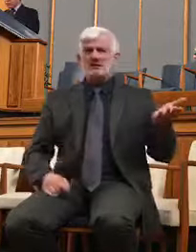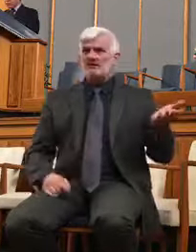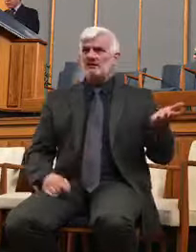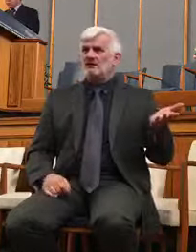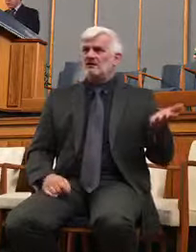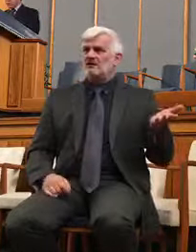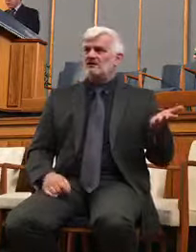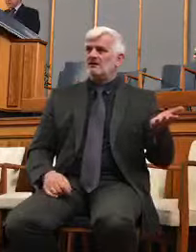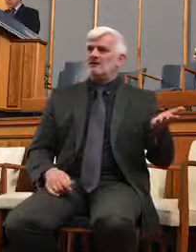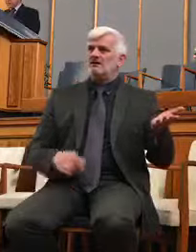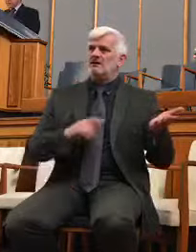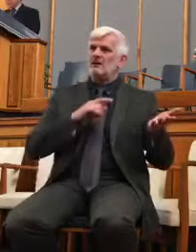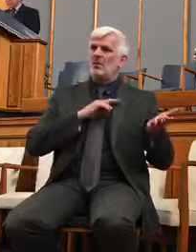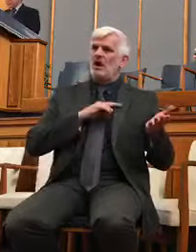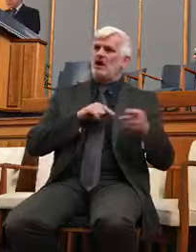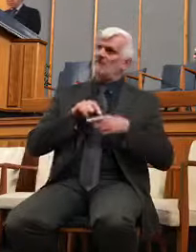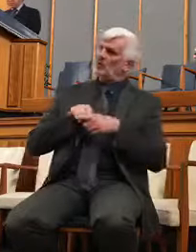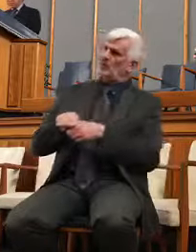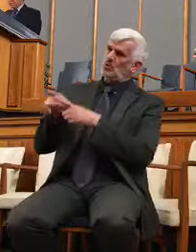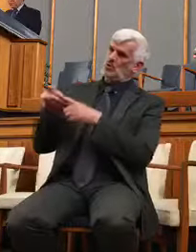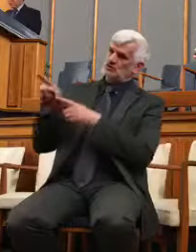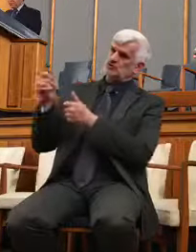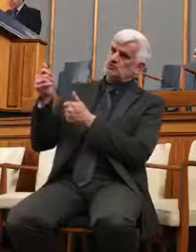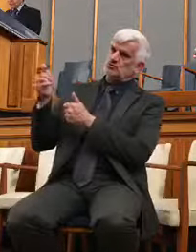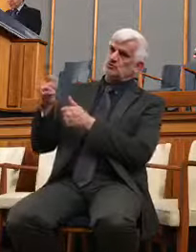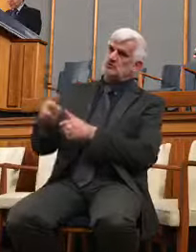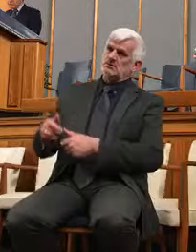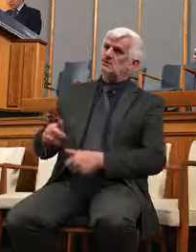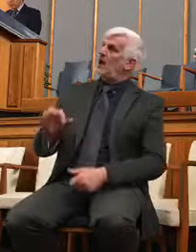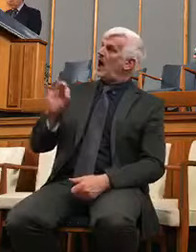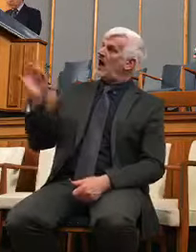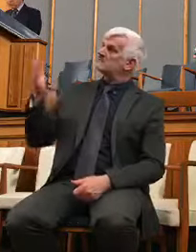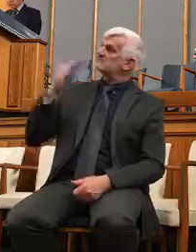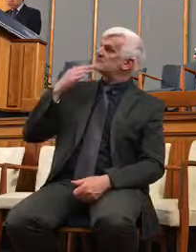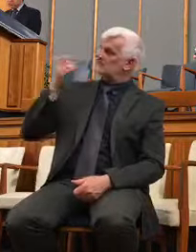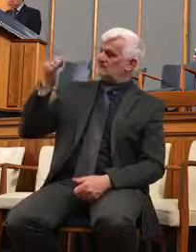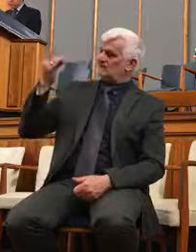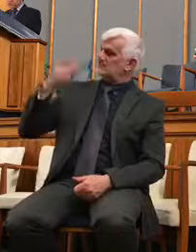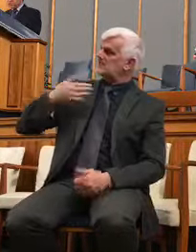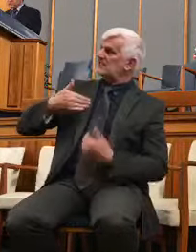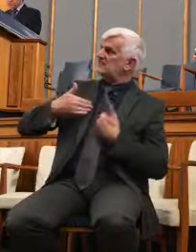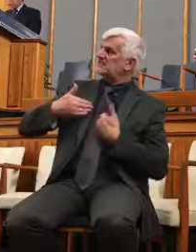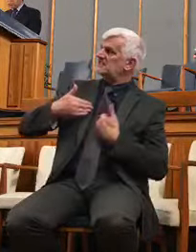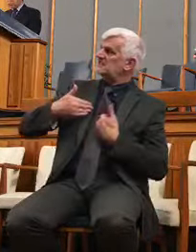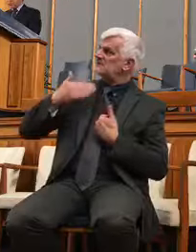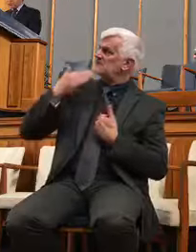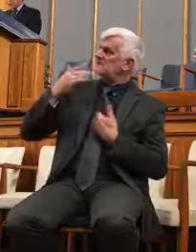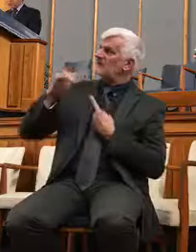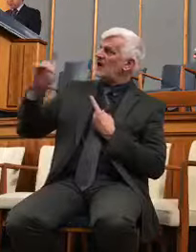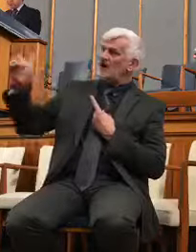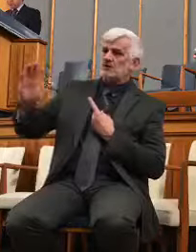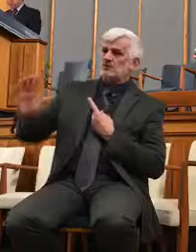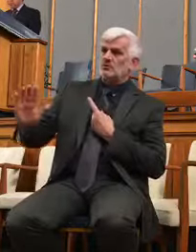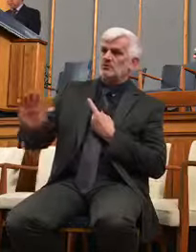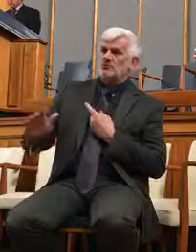the thing that good is. Forsake me not, O Lord, O my God, be not far from